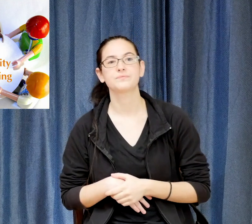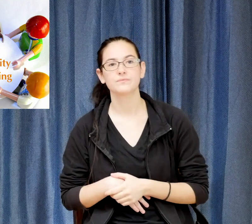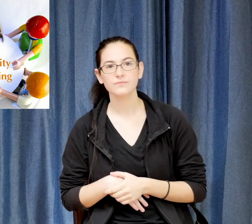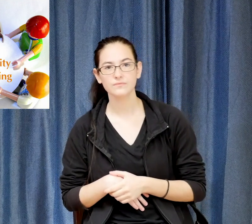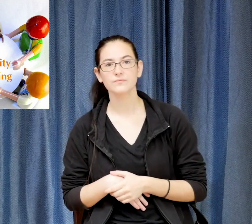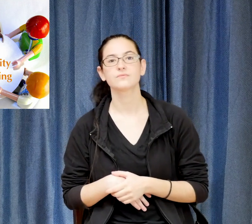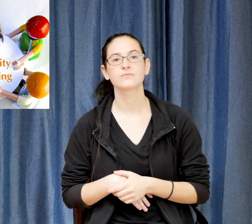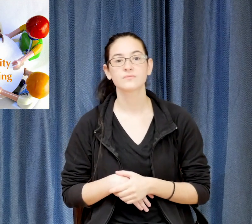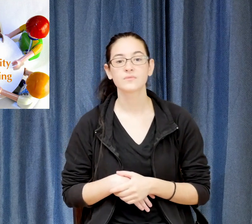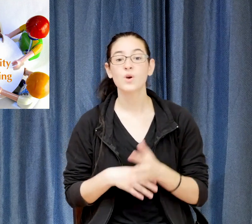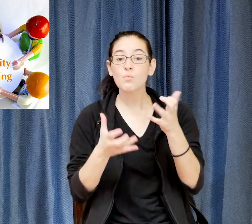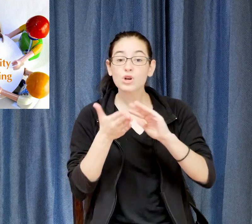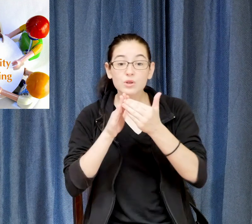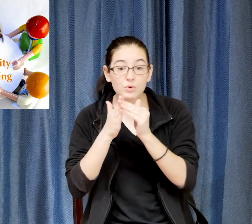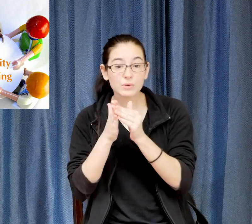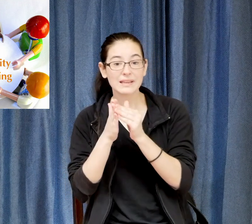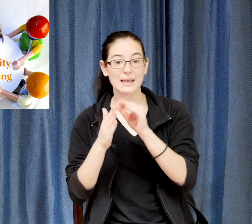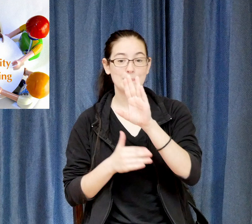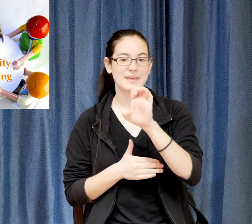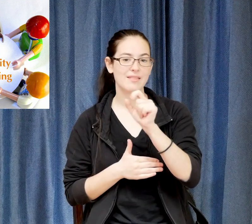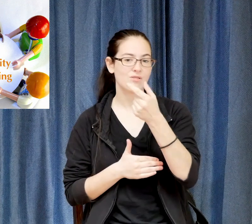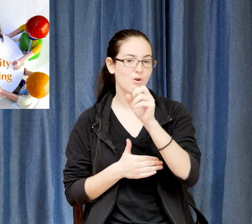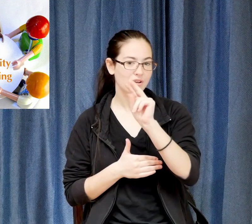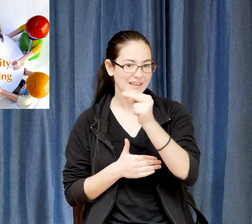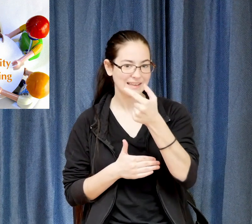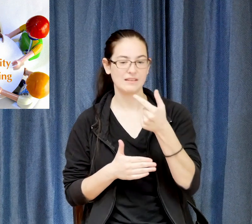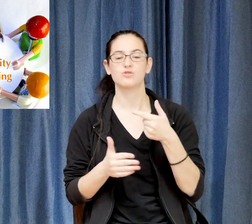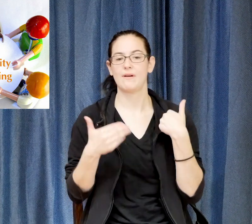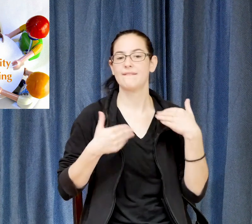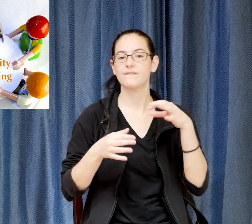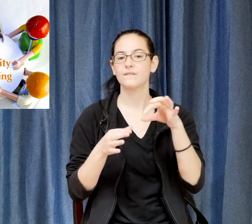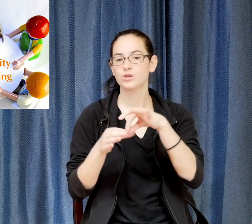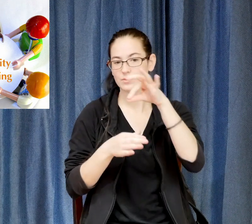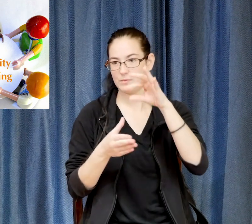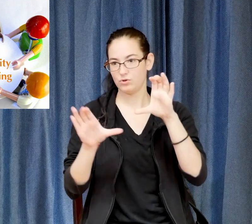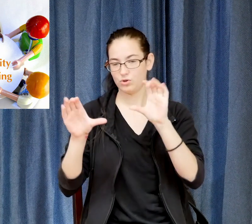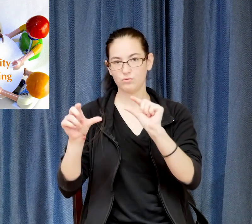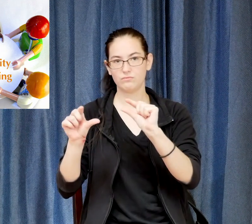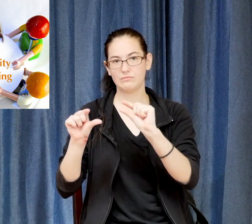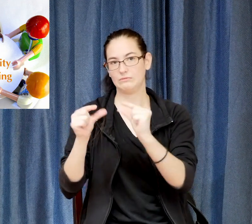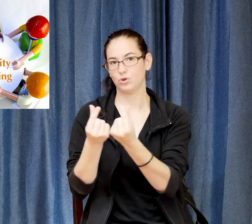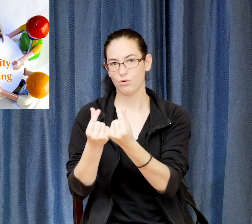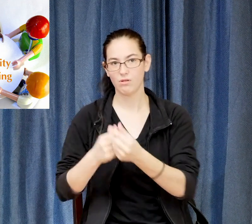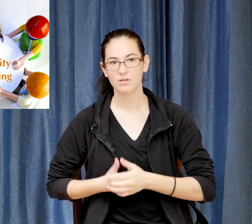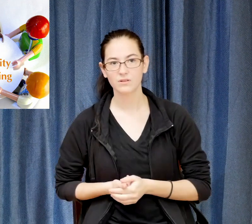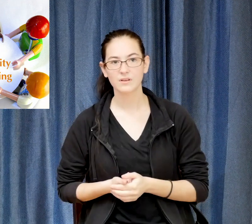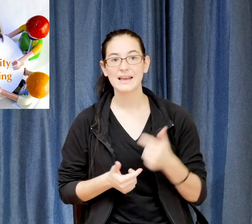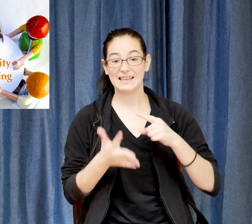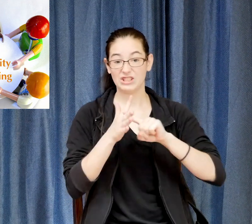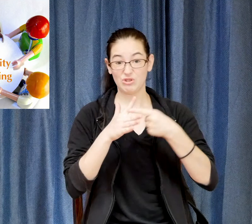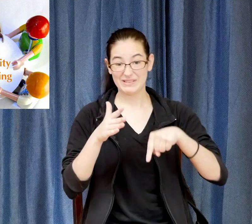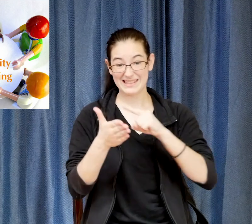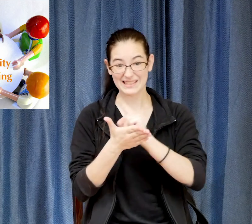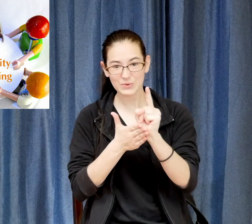community and belonging through activities such as our Spirit Circles. Our fall series begins later this week, and